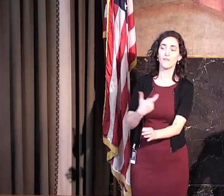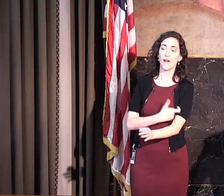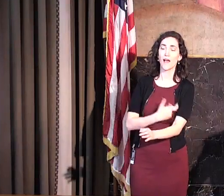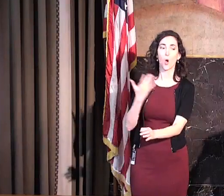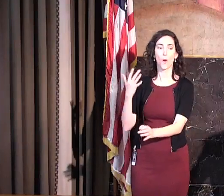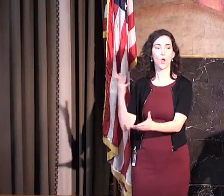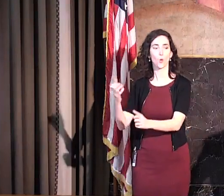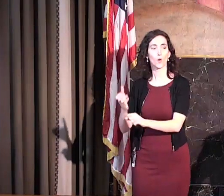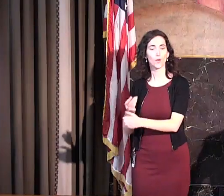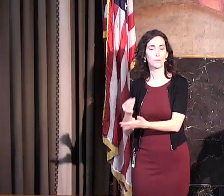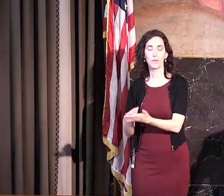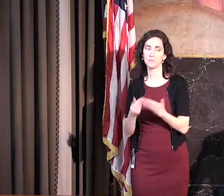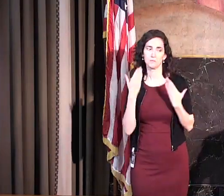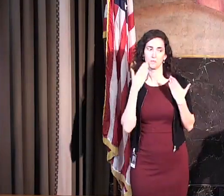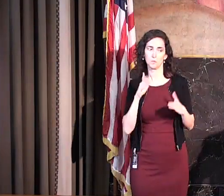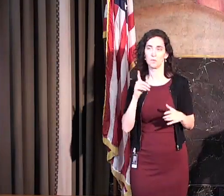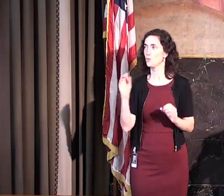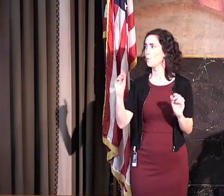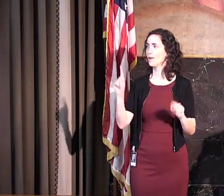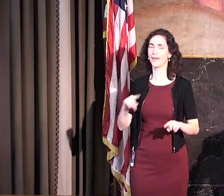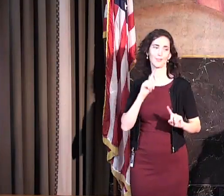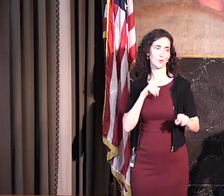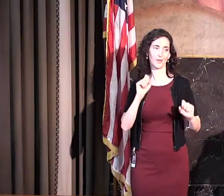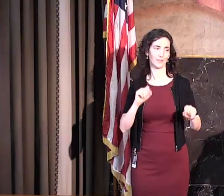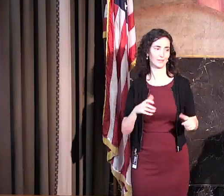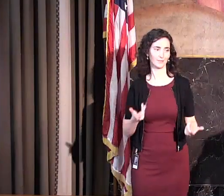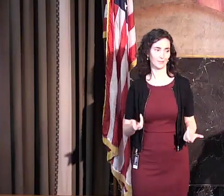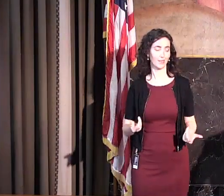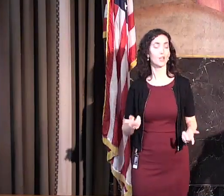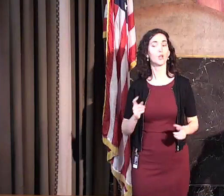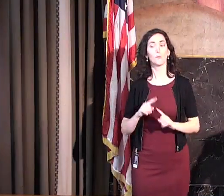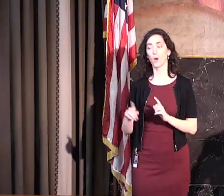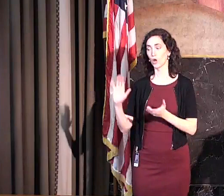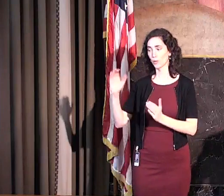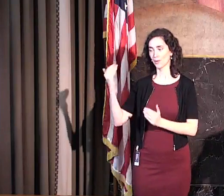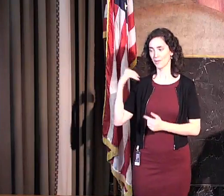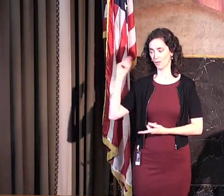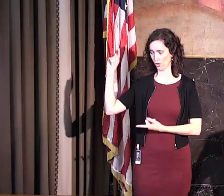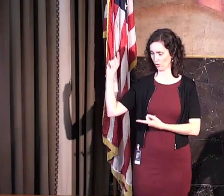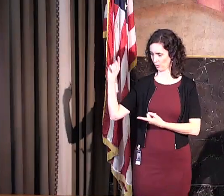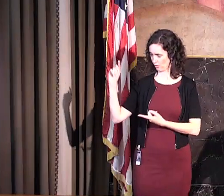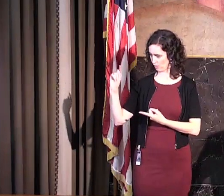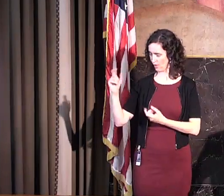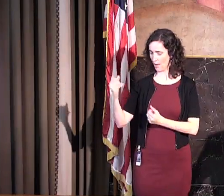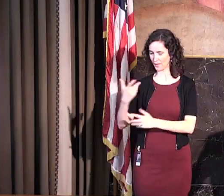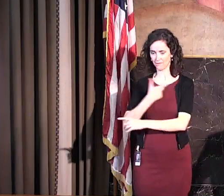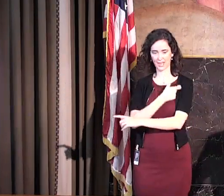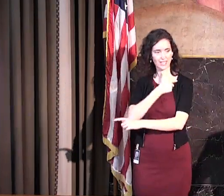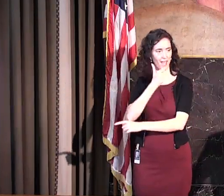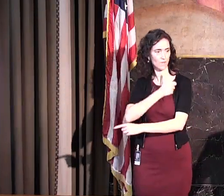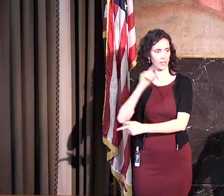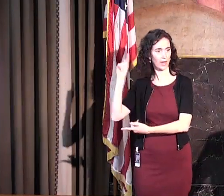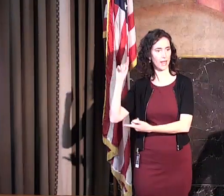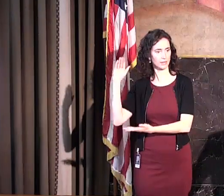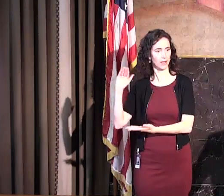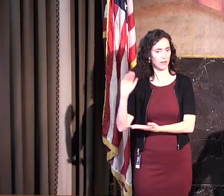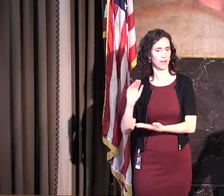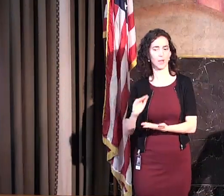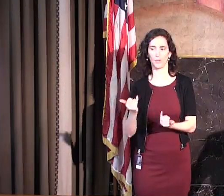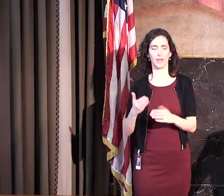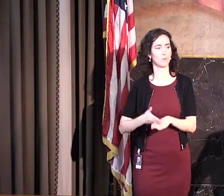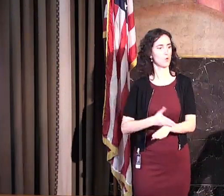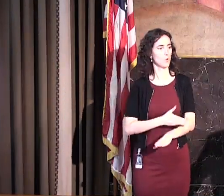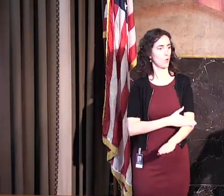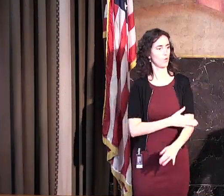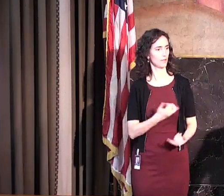at where we were headed and the trajectory we're currently on, things have improved. And I will